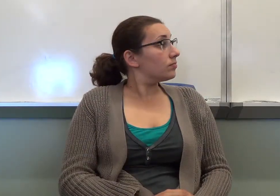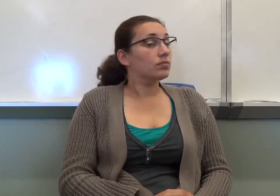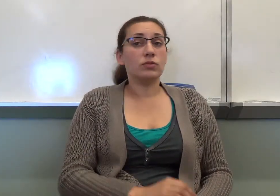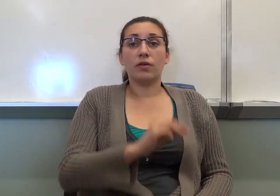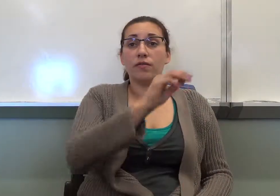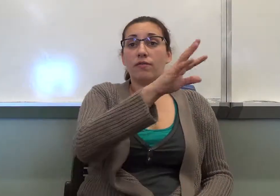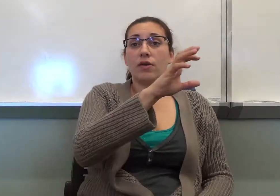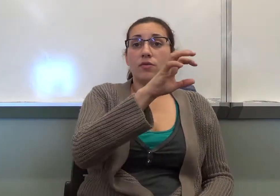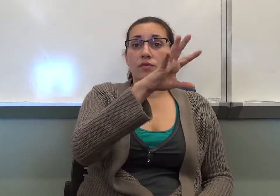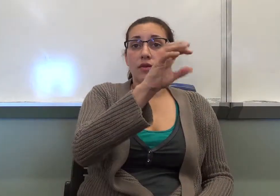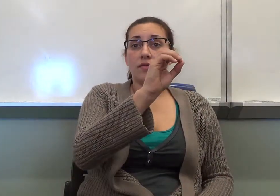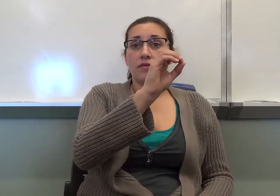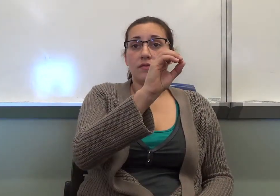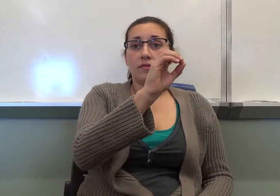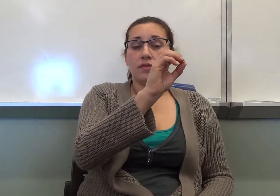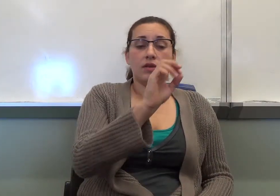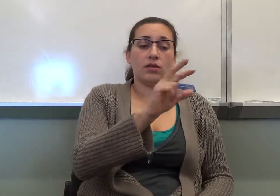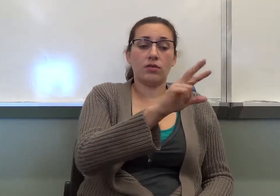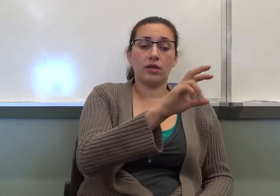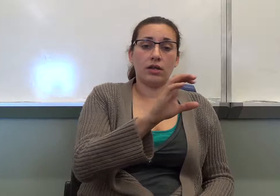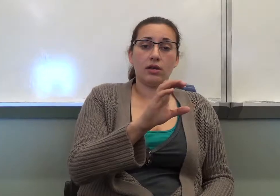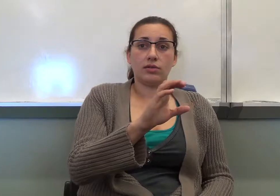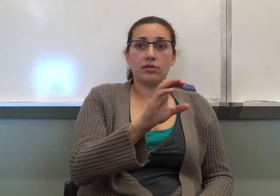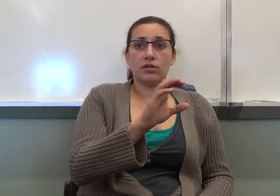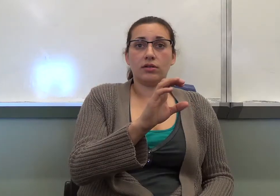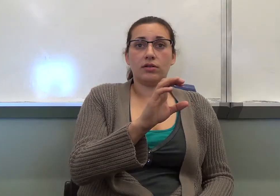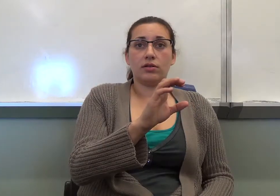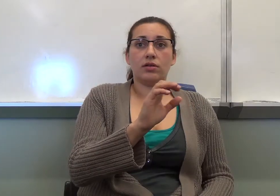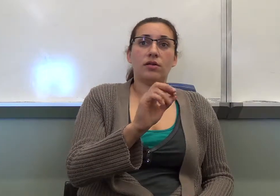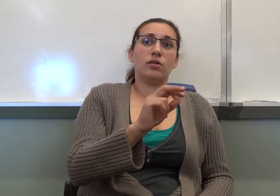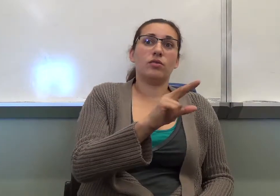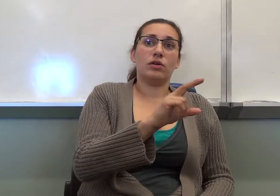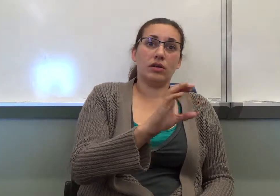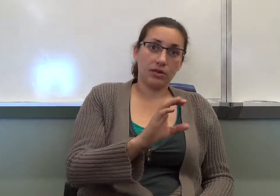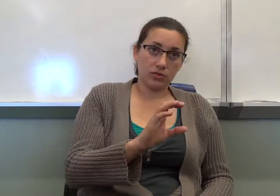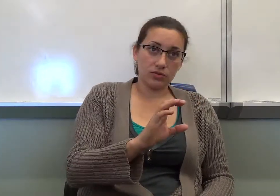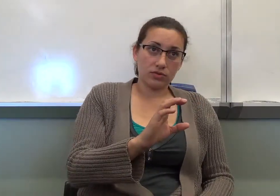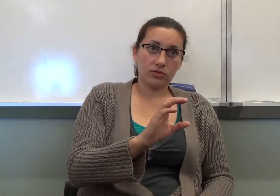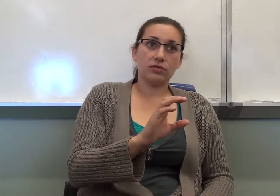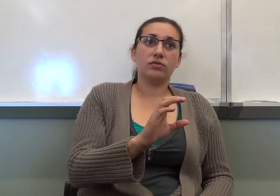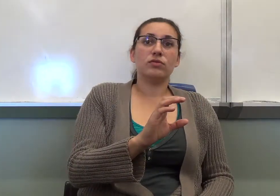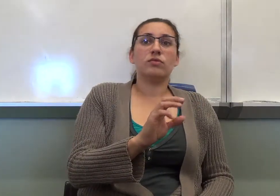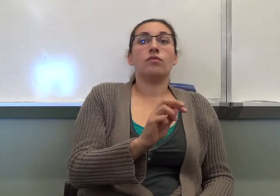550, 300, 300, 450,